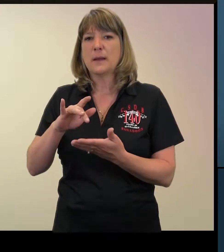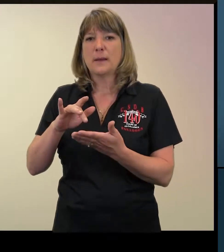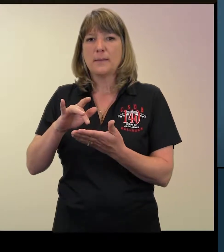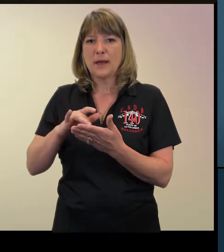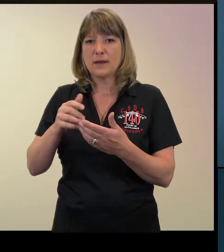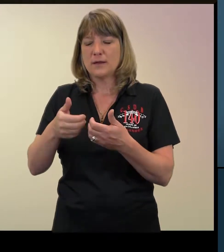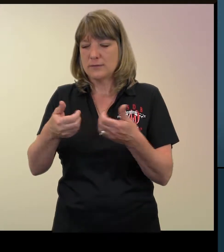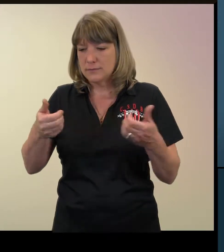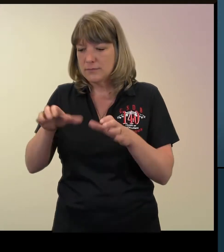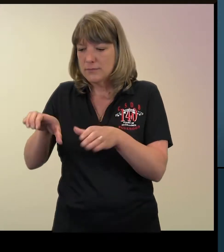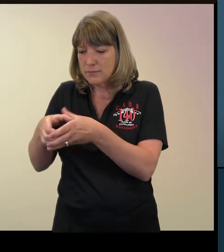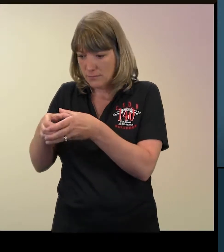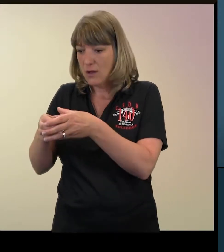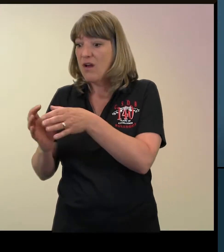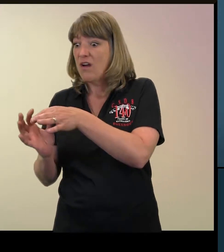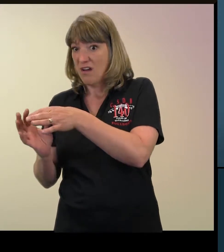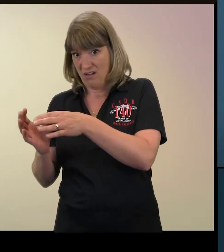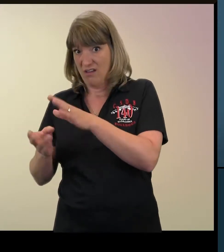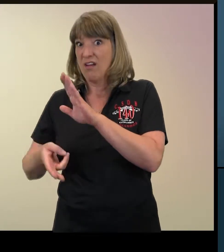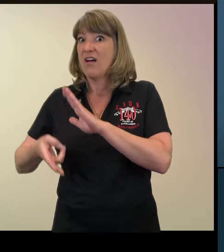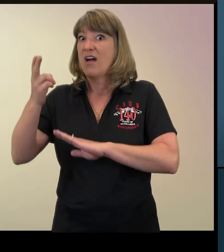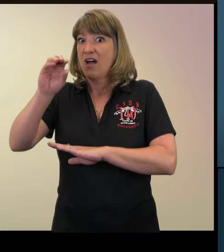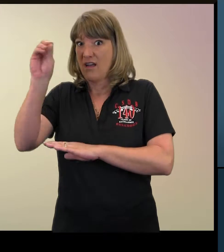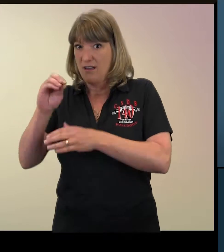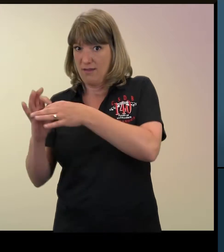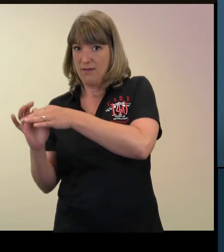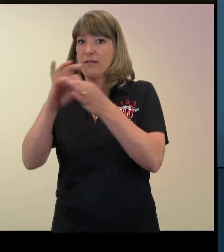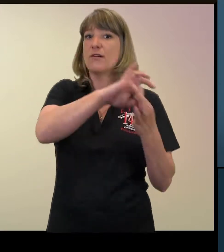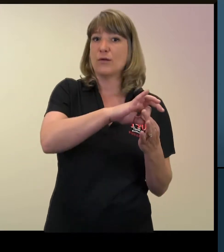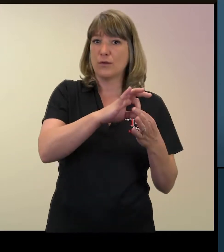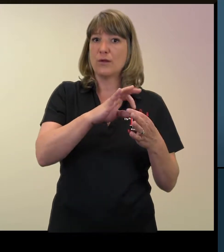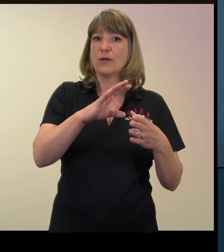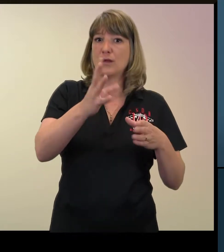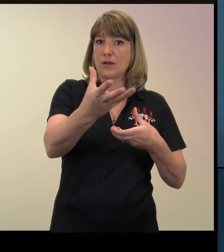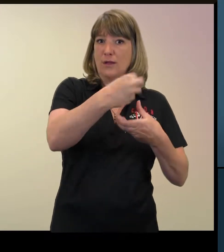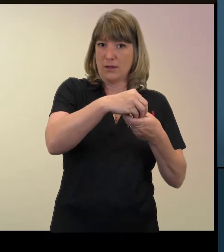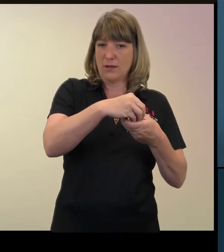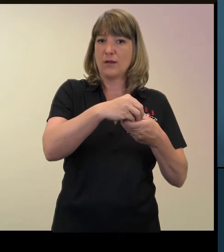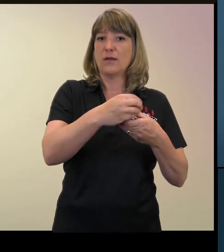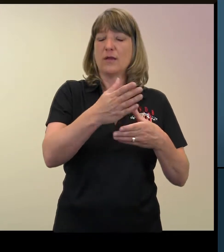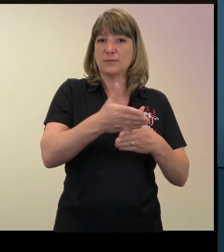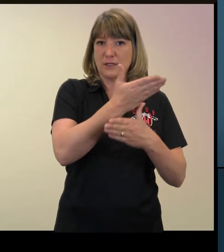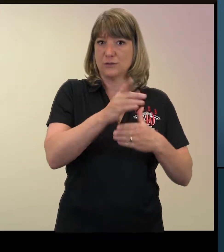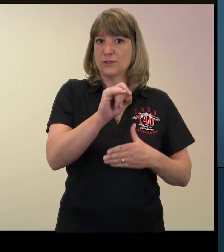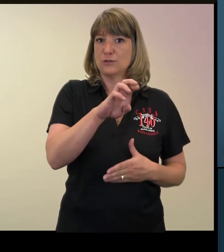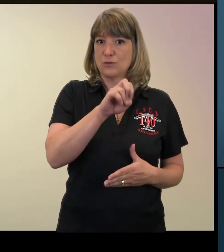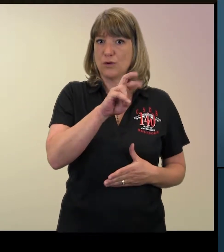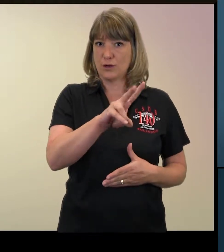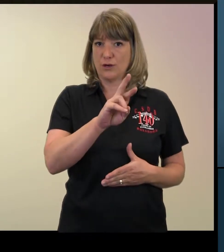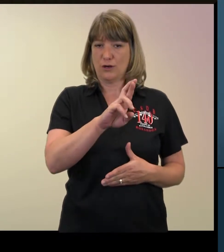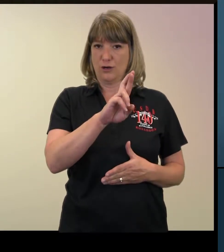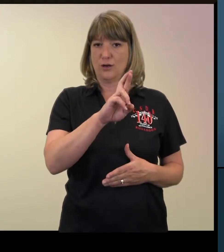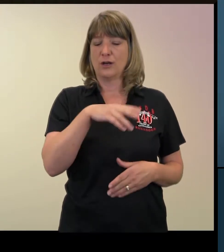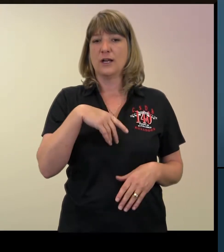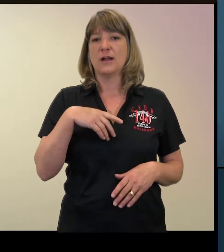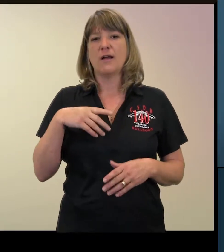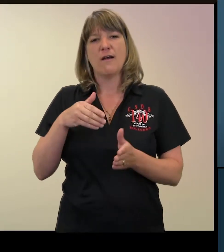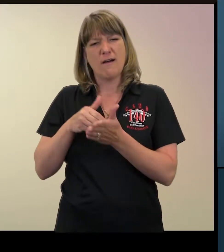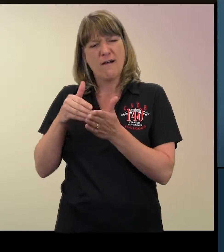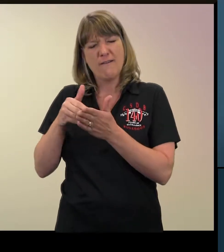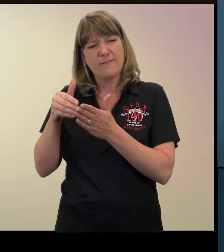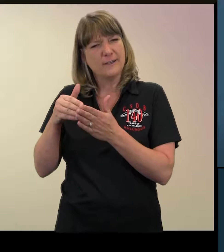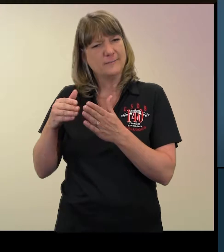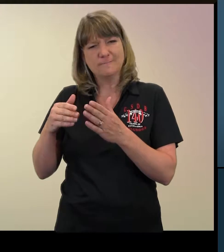highly correlated with an autism spectrum disorder than in the typical population. These are often very